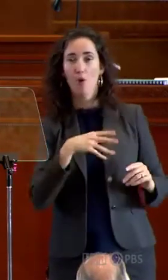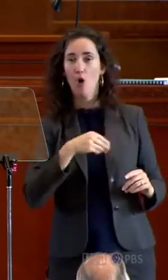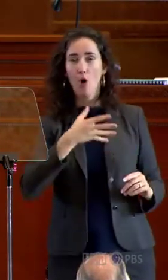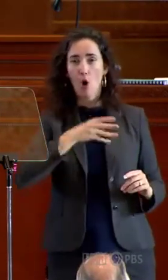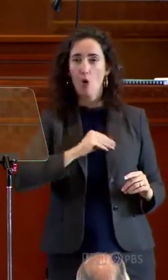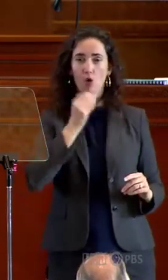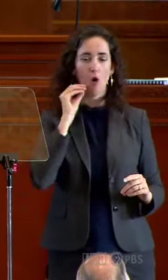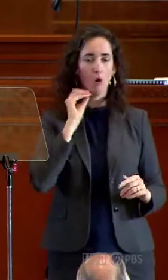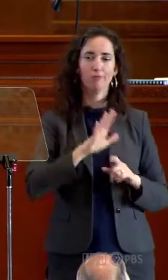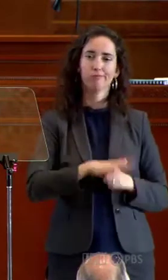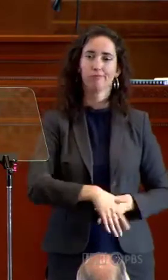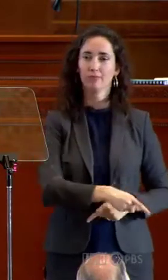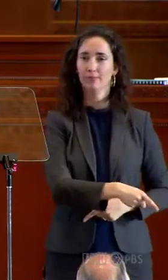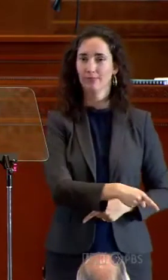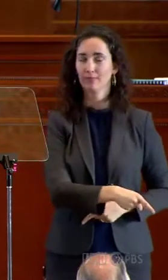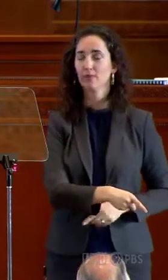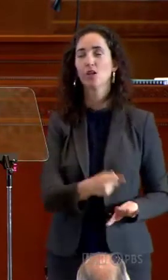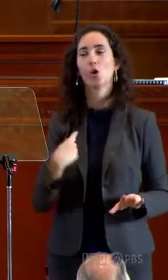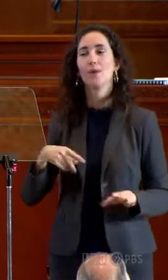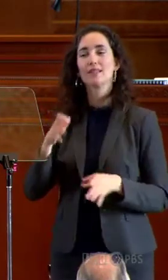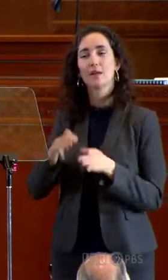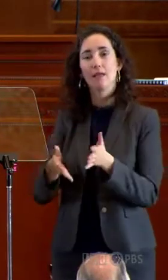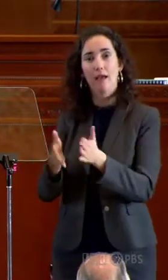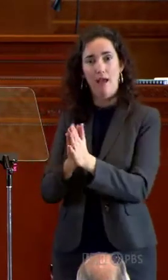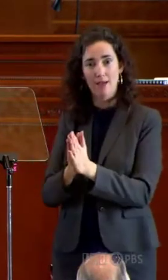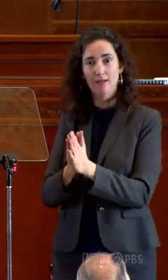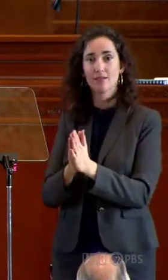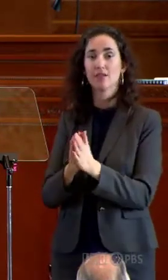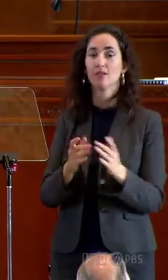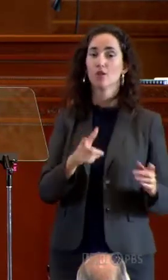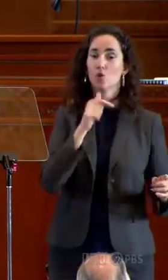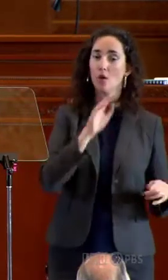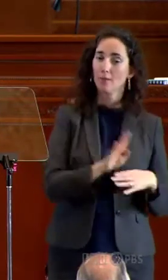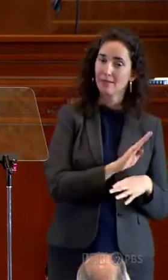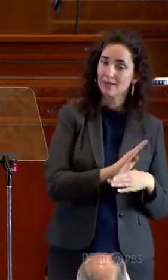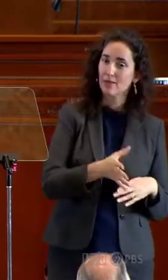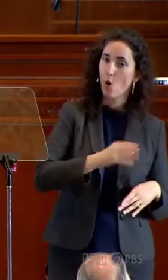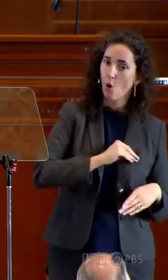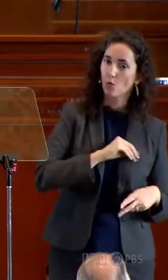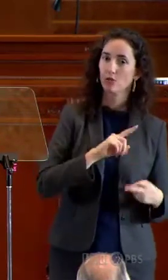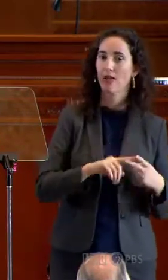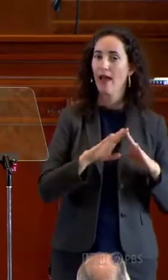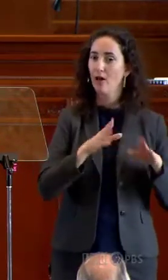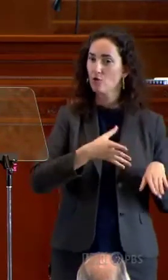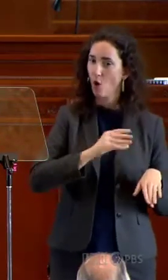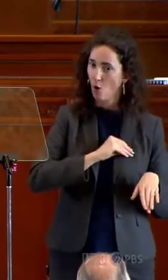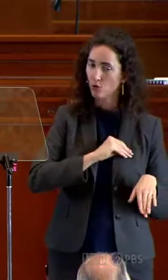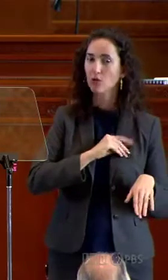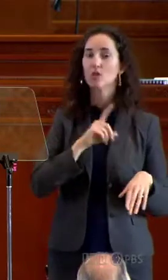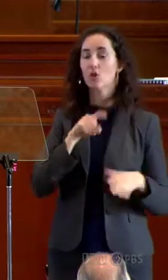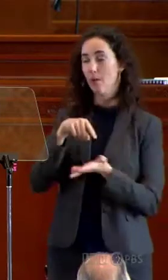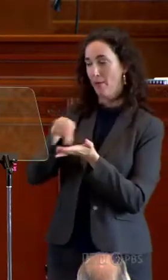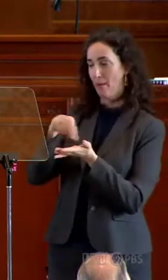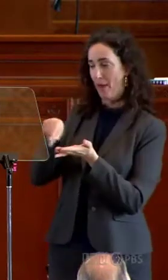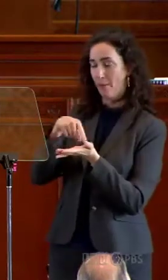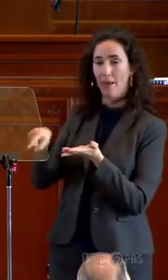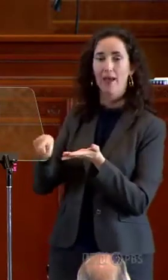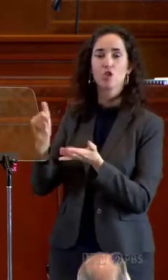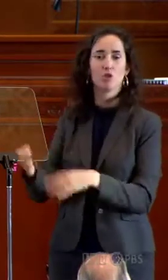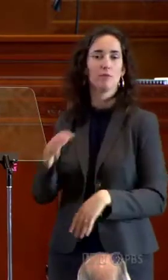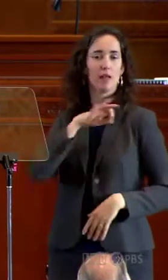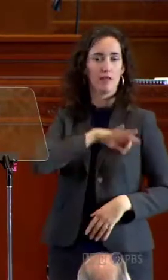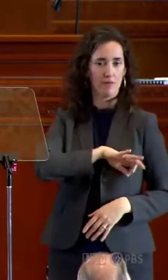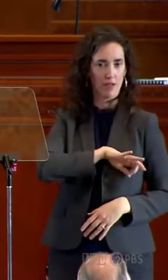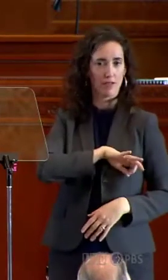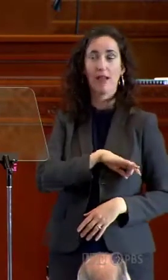asking is that those homeowners and business owners get the benefit of the premium dollars paid, and that the insurance companies play by the